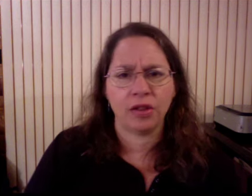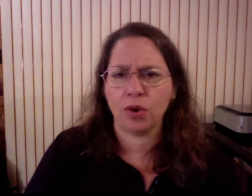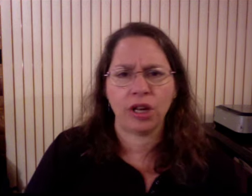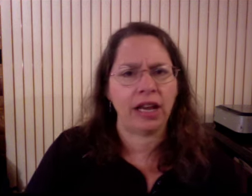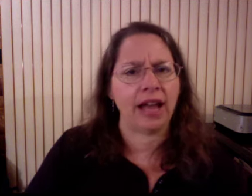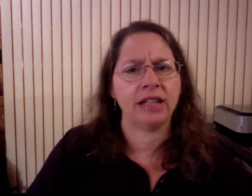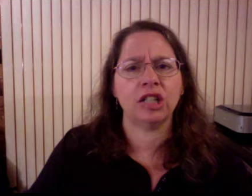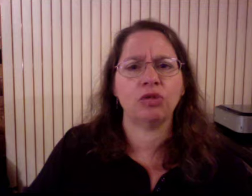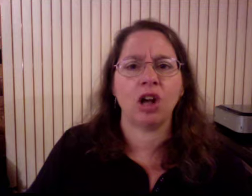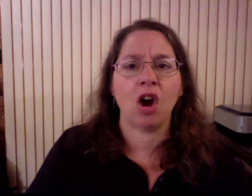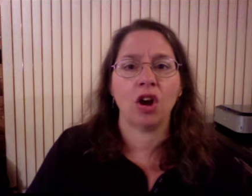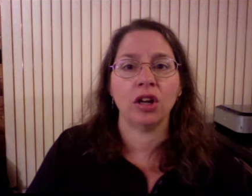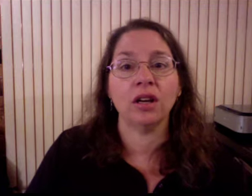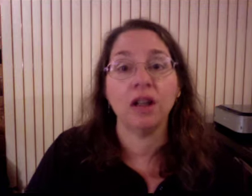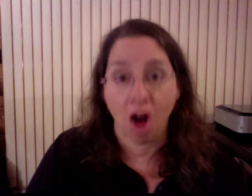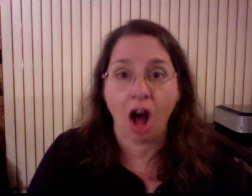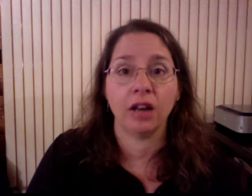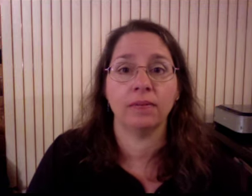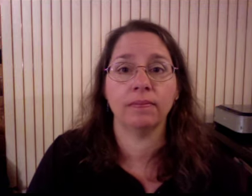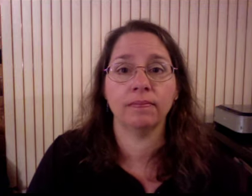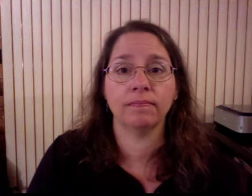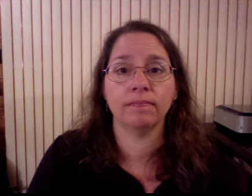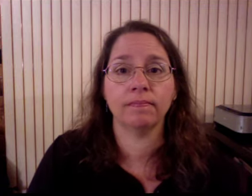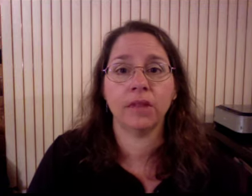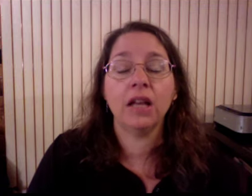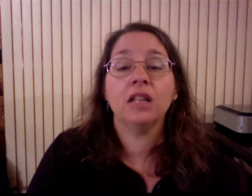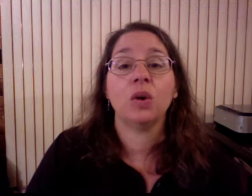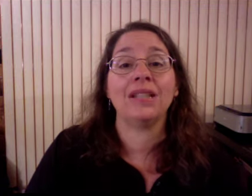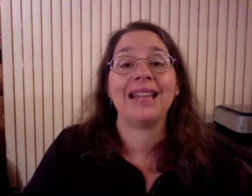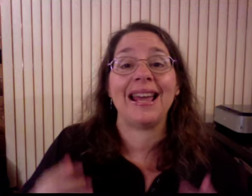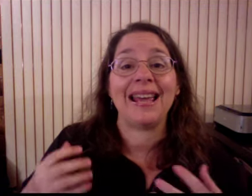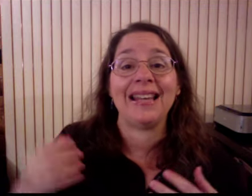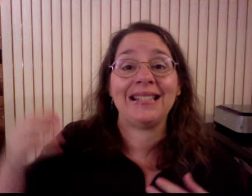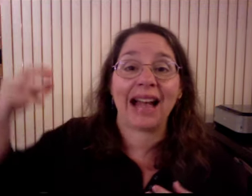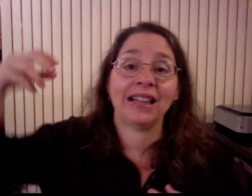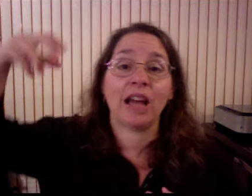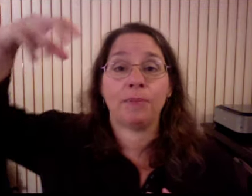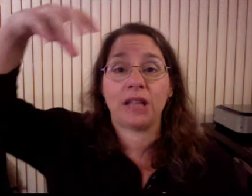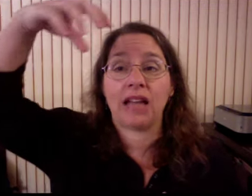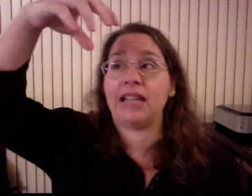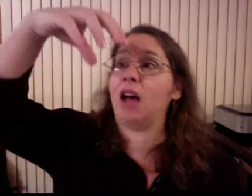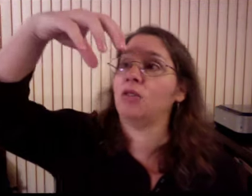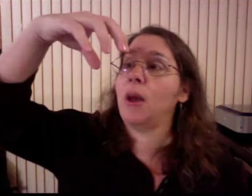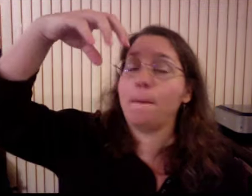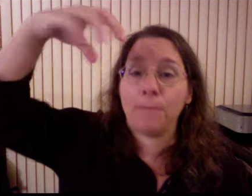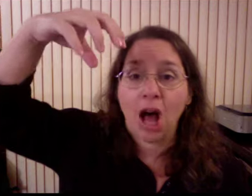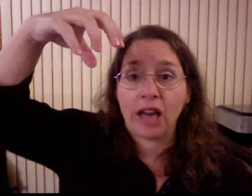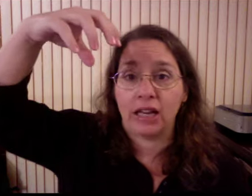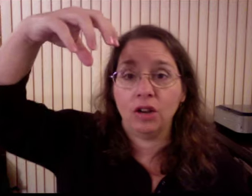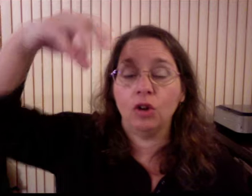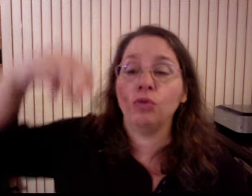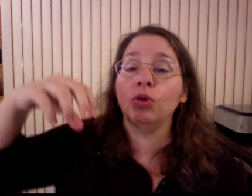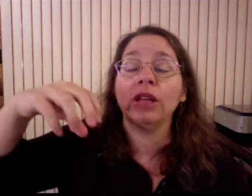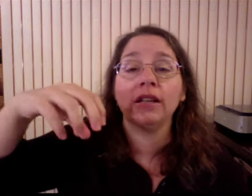authority and disregard God. So it's exactly upside down. Body ruling